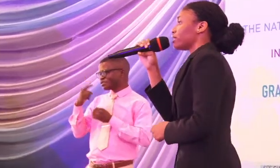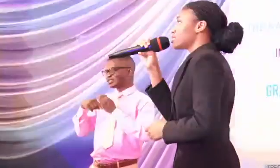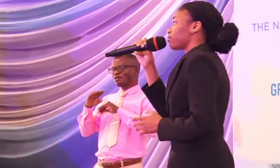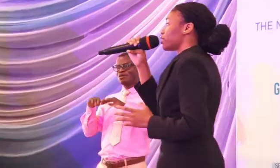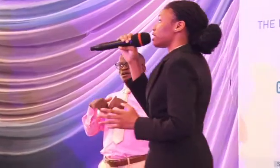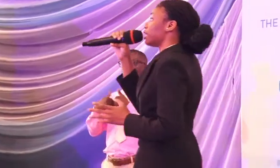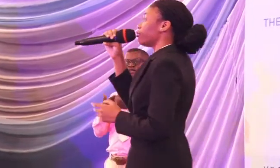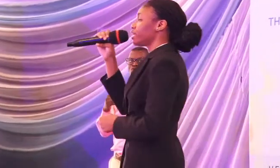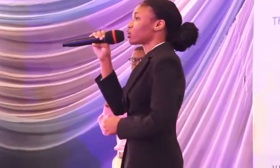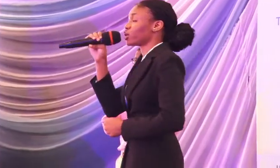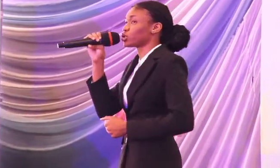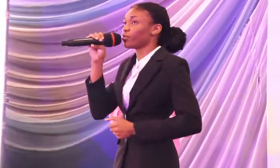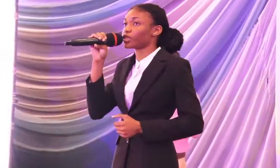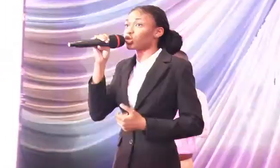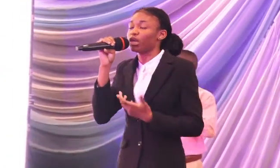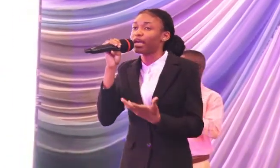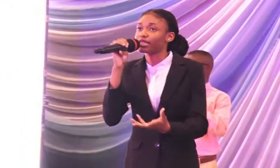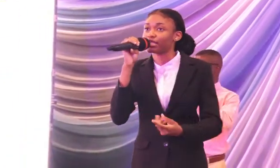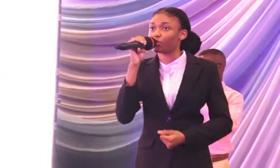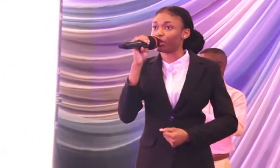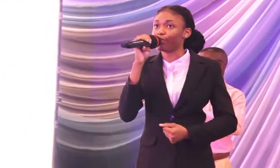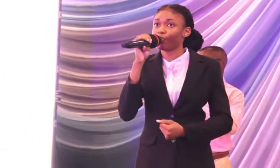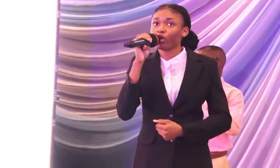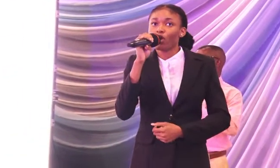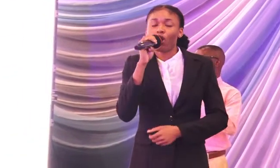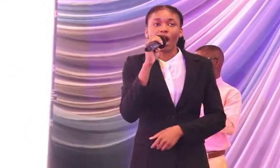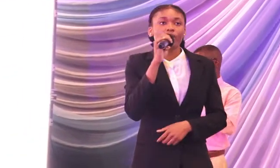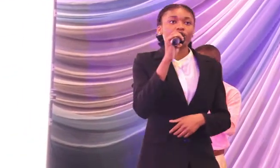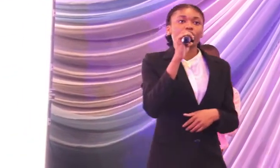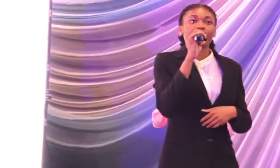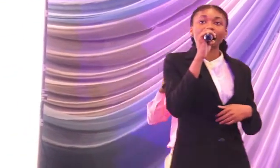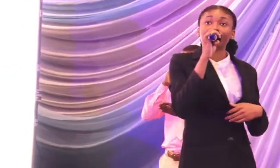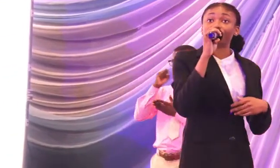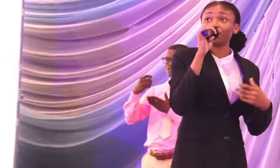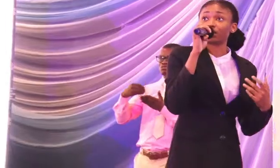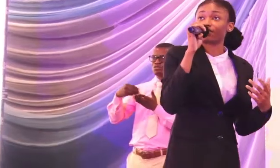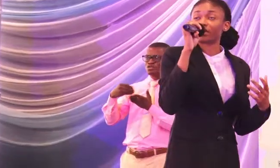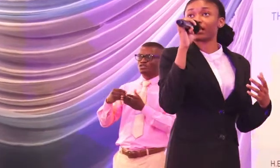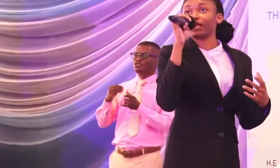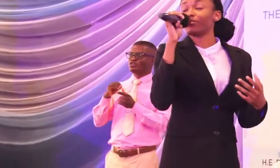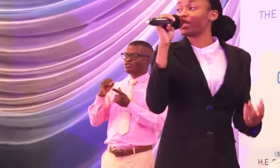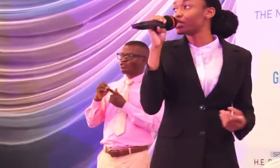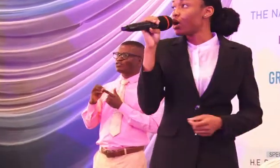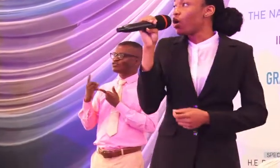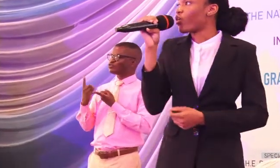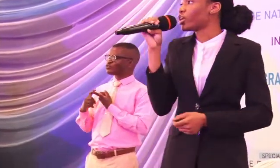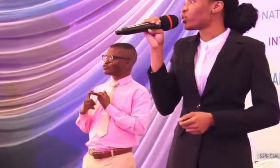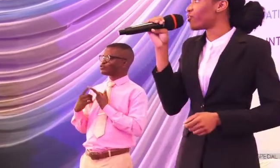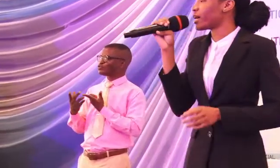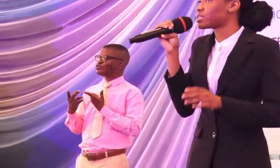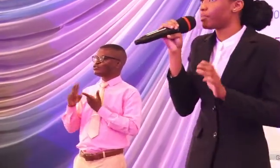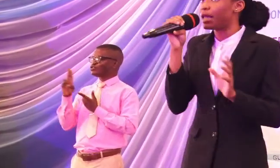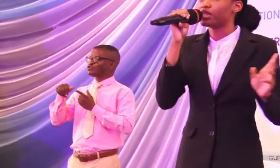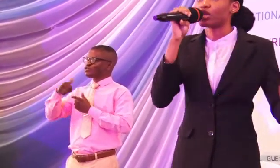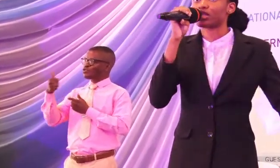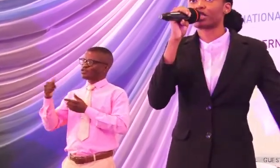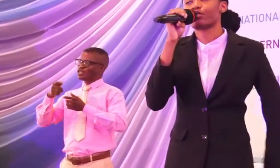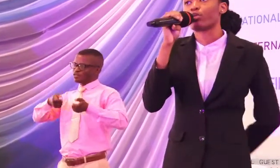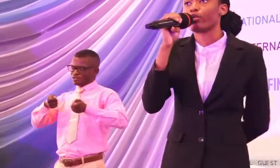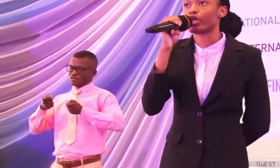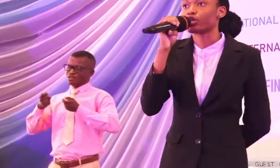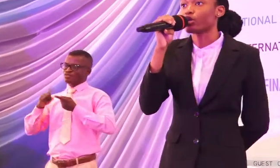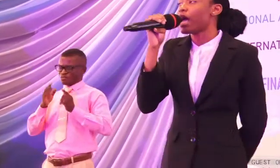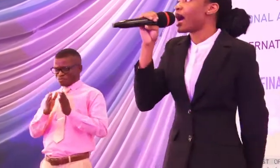longer needs to physically meet customers to collect his money, or how he no longer needs to physically meet other traffickers to plan a